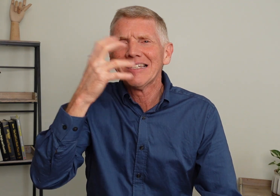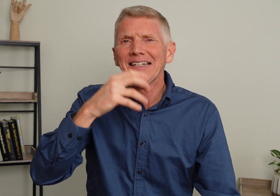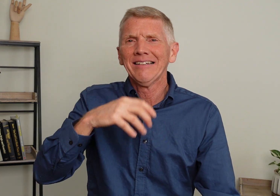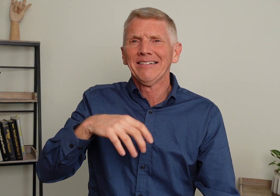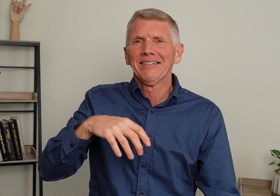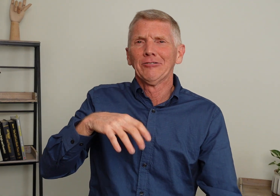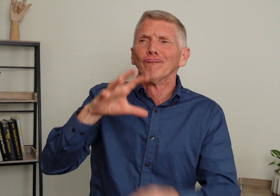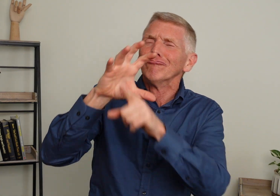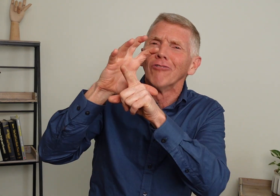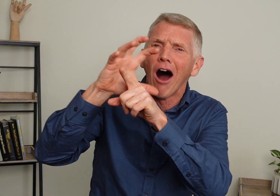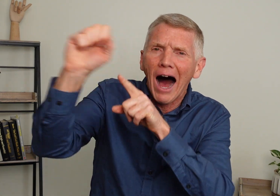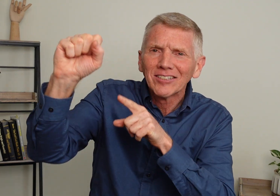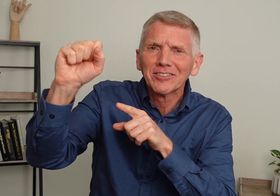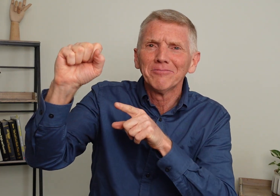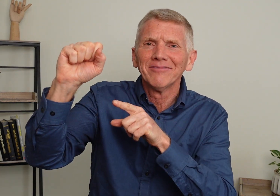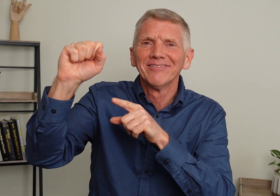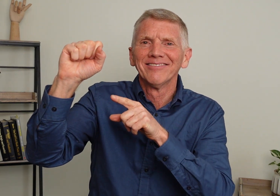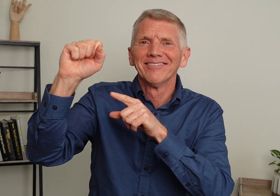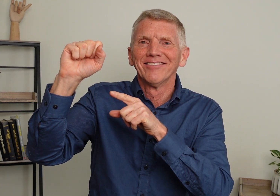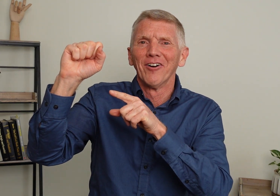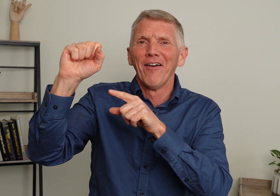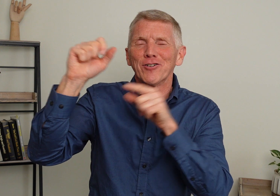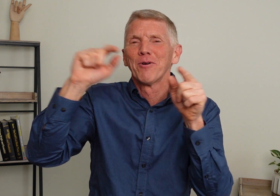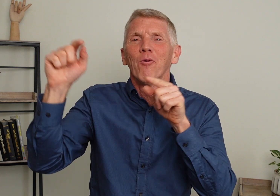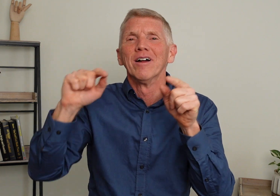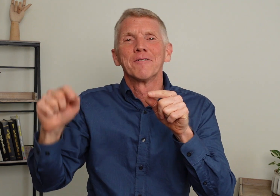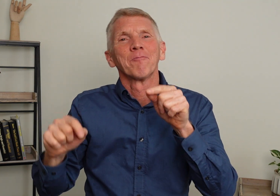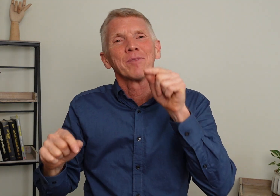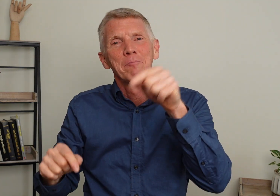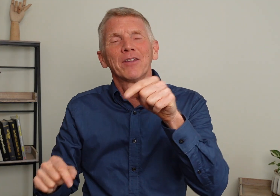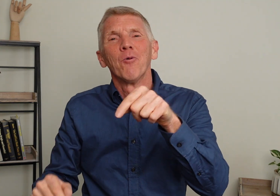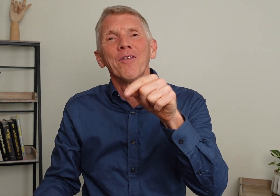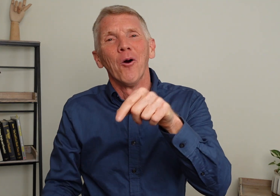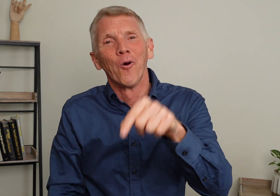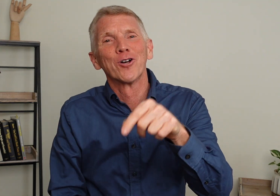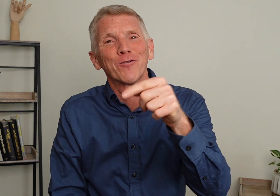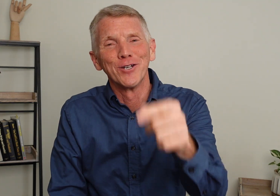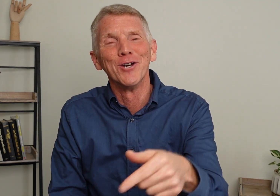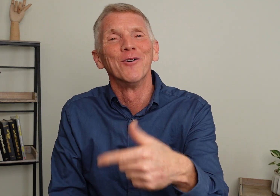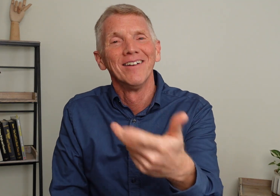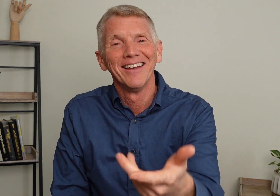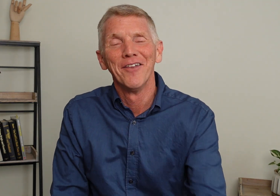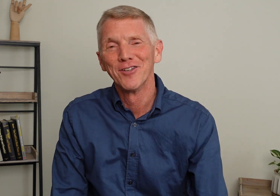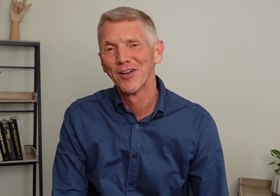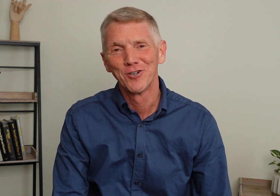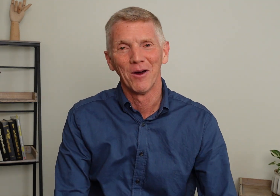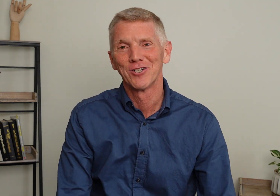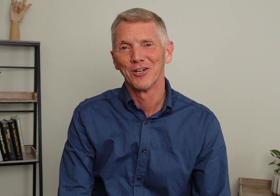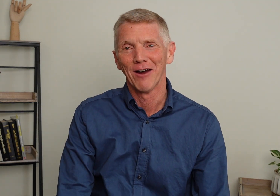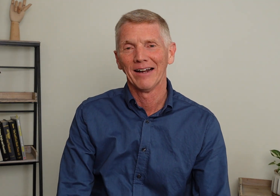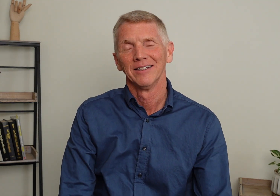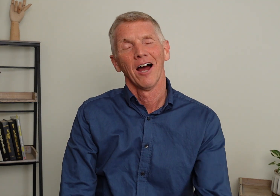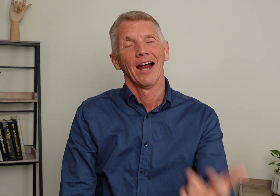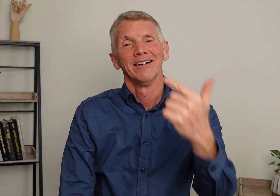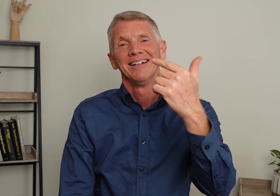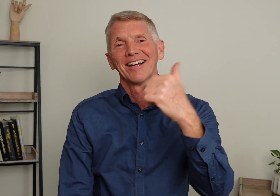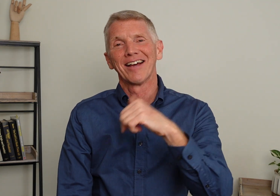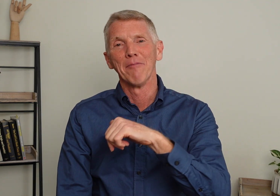amazing, awesome. Right? There's three ones. Pick the one that works for you in the situation you're at. All right, next